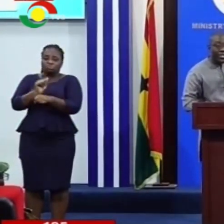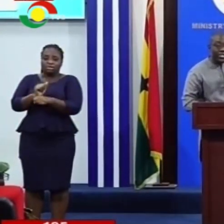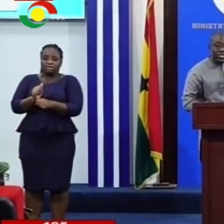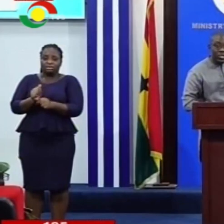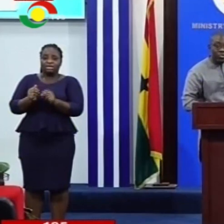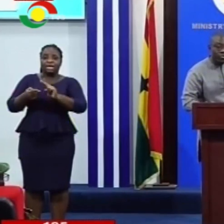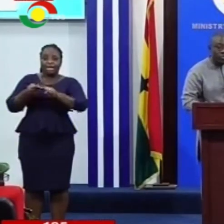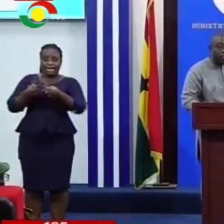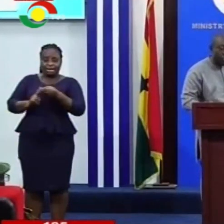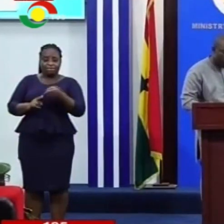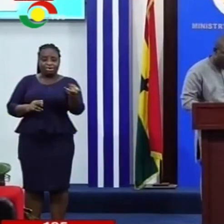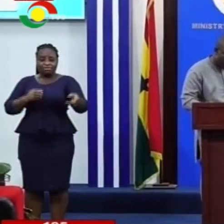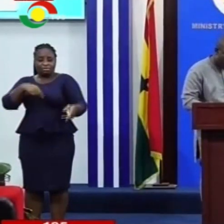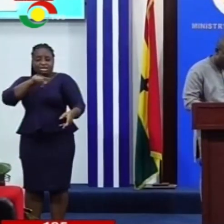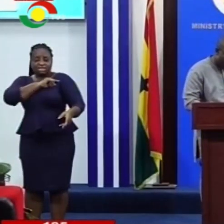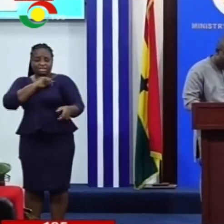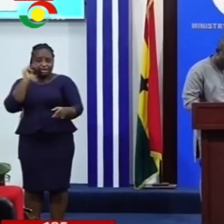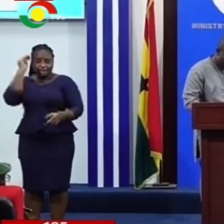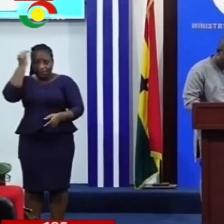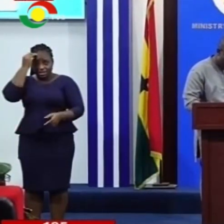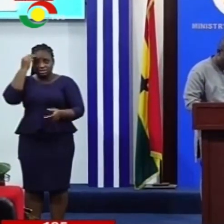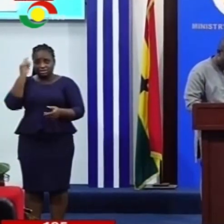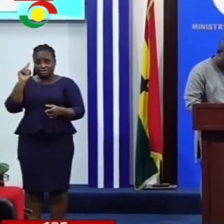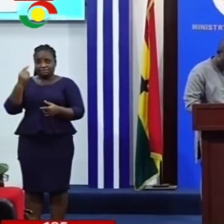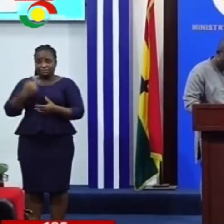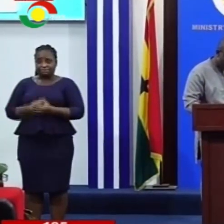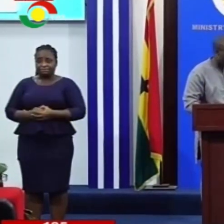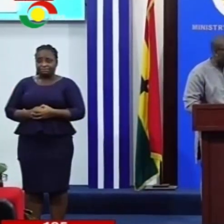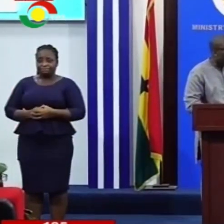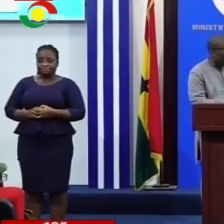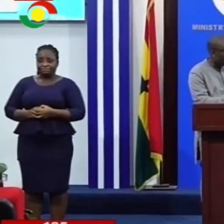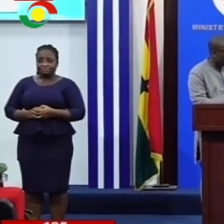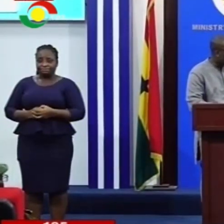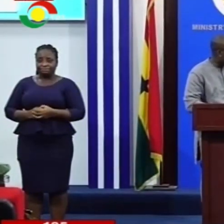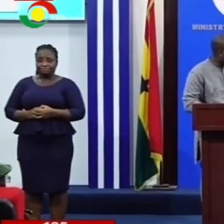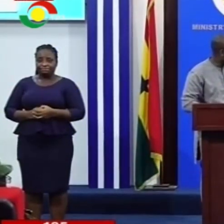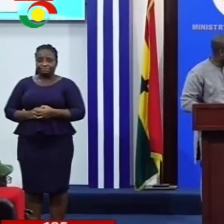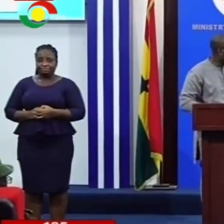numbers Ninchimu from Honorable Minister for Social Protection. Pachobe